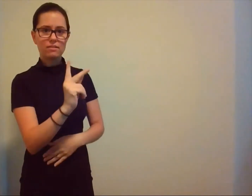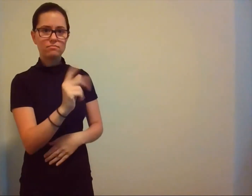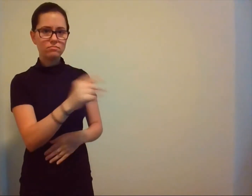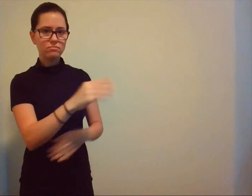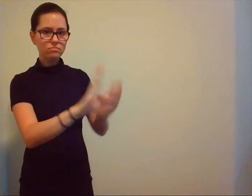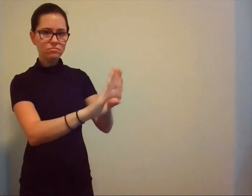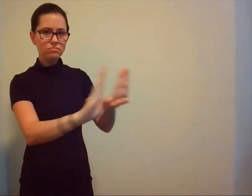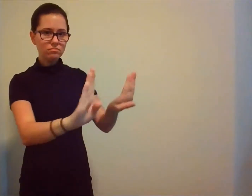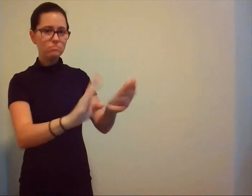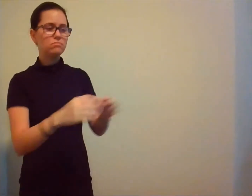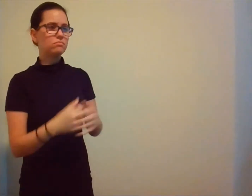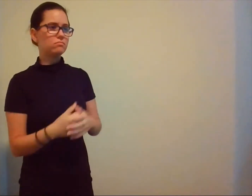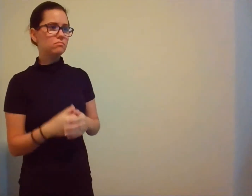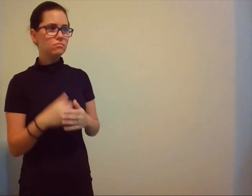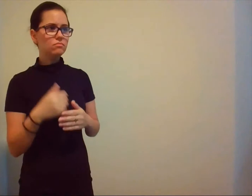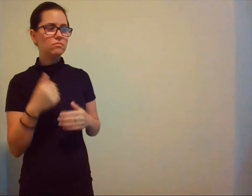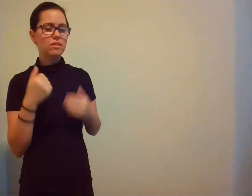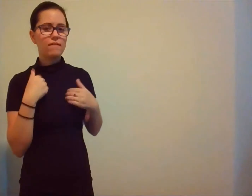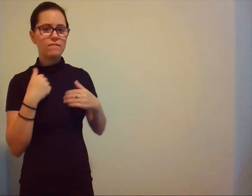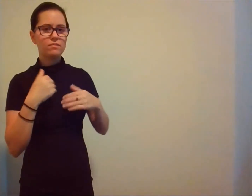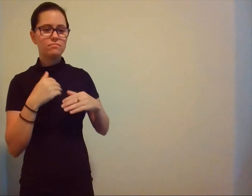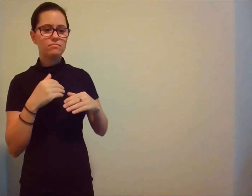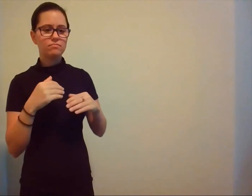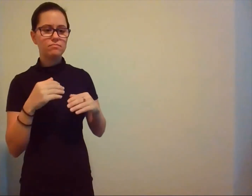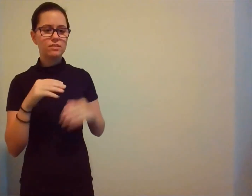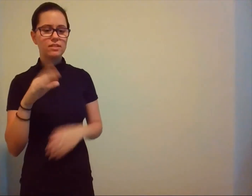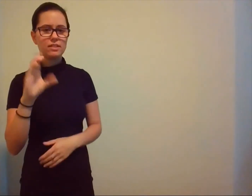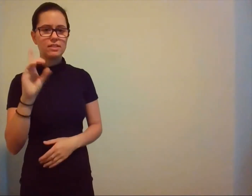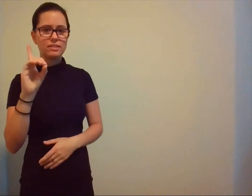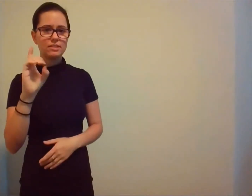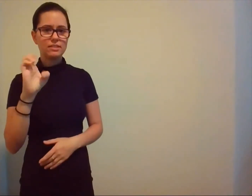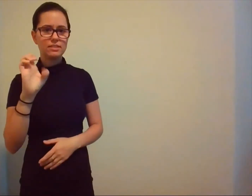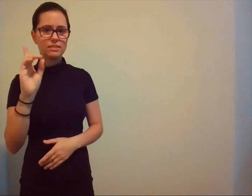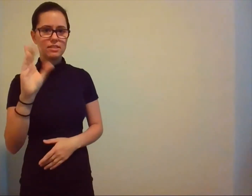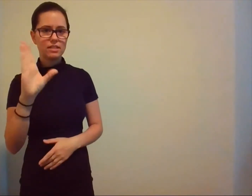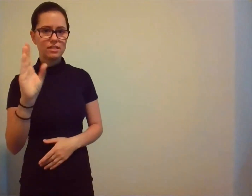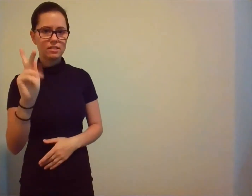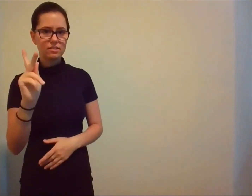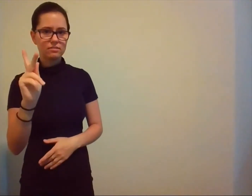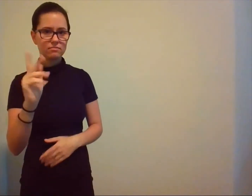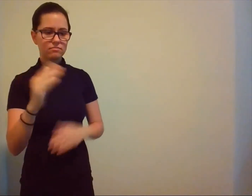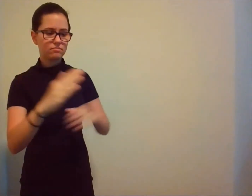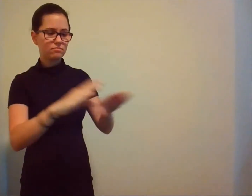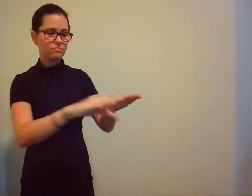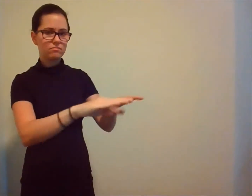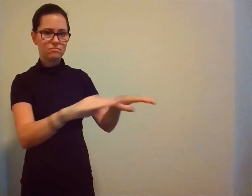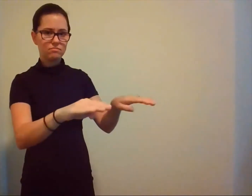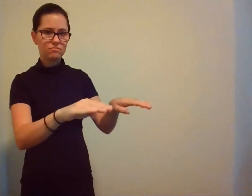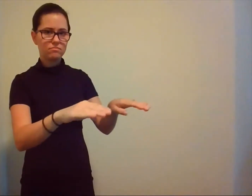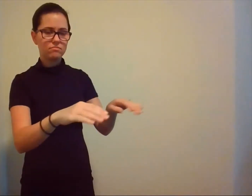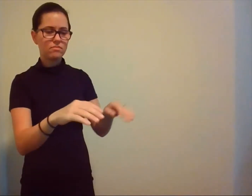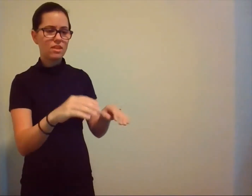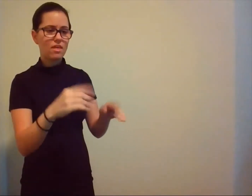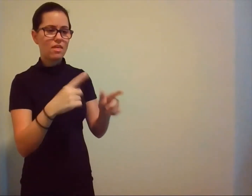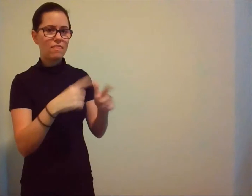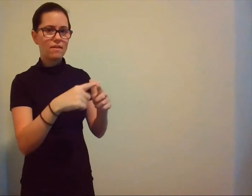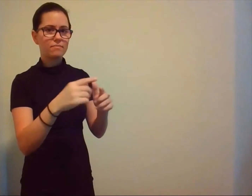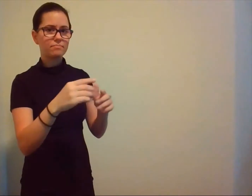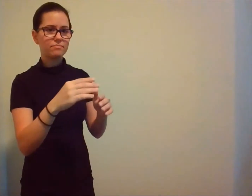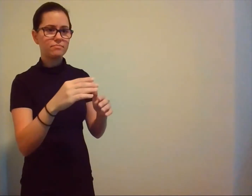And then right on the other side of that, you step down off the deck, and you're just on the beach. So the water doesn't come up